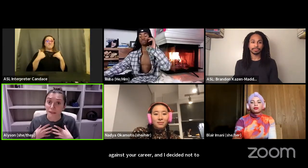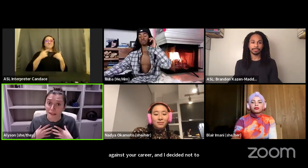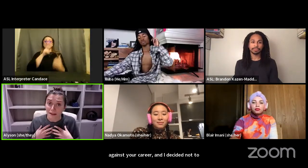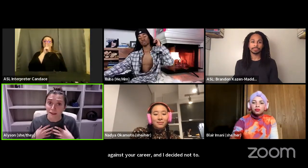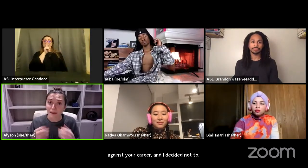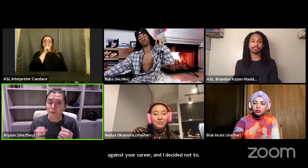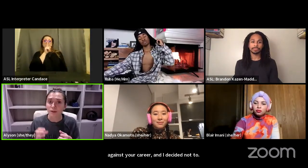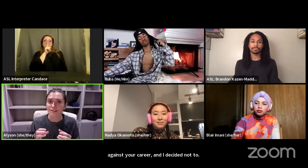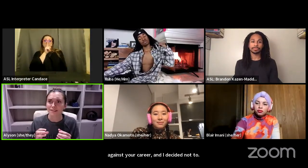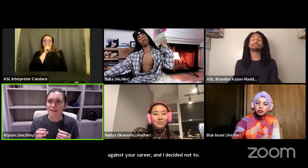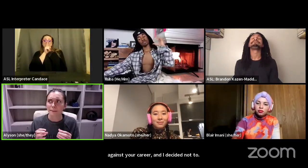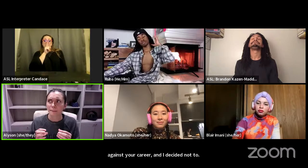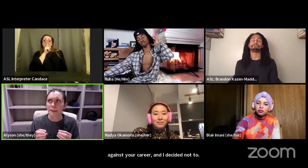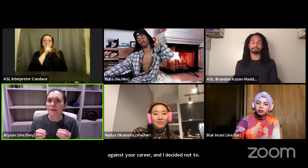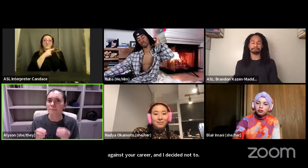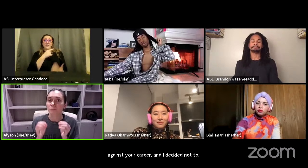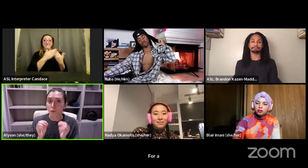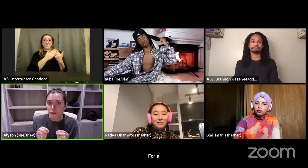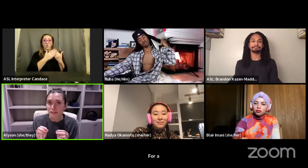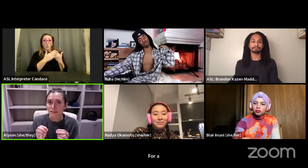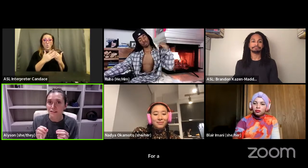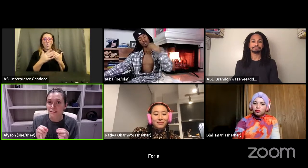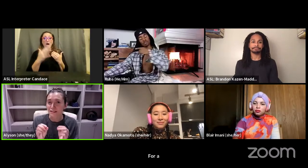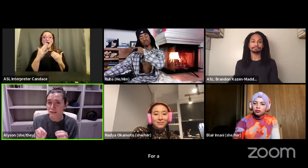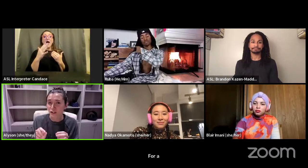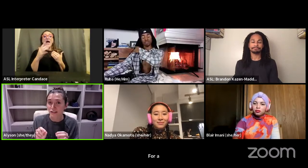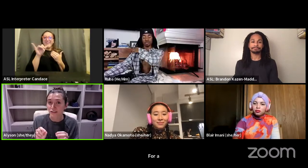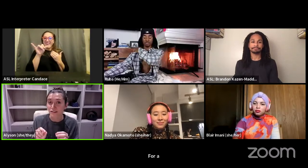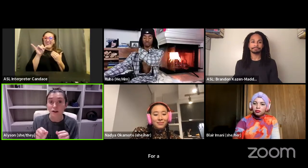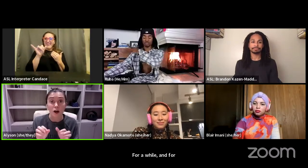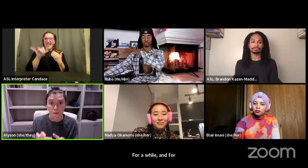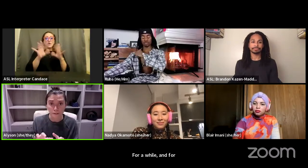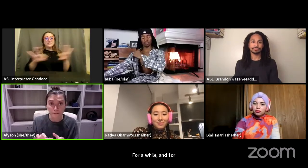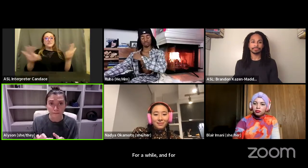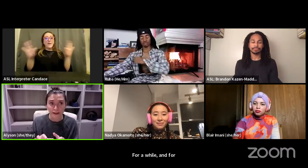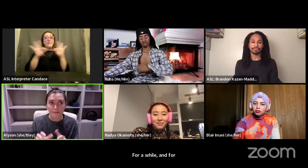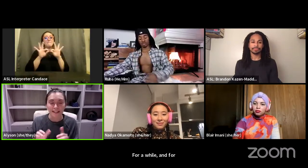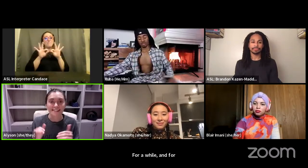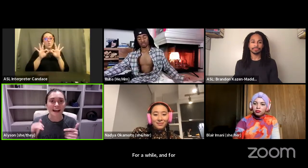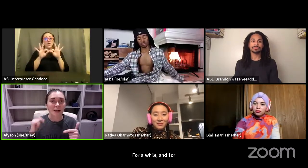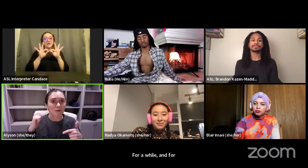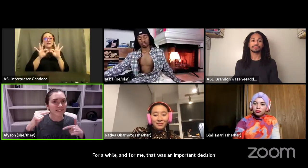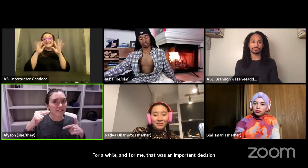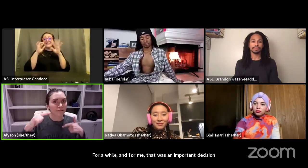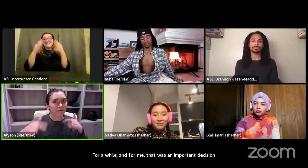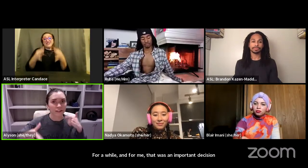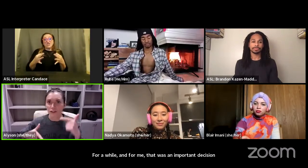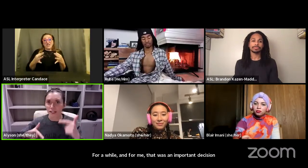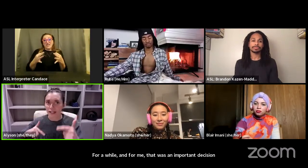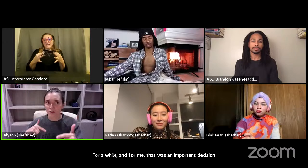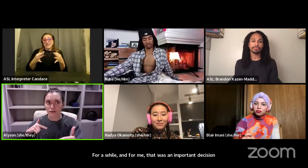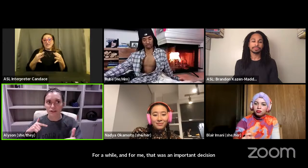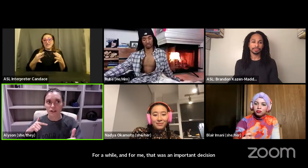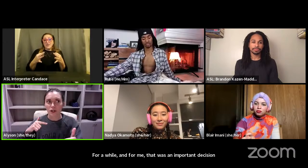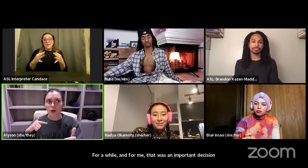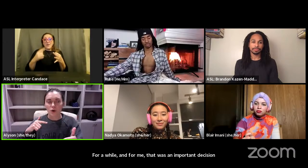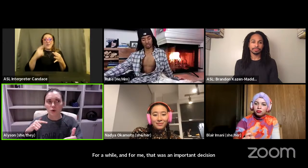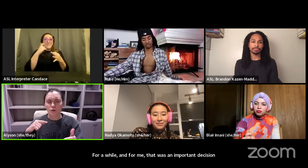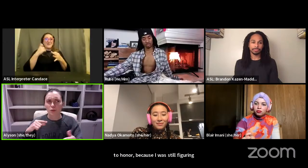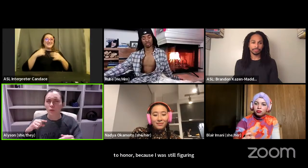for me, that was an important decision to honor because I was still figuring